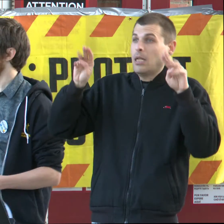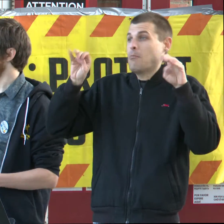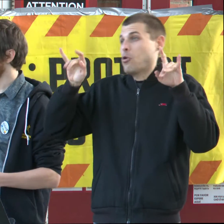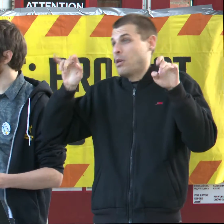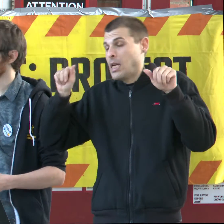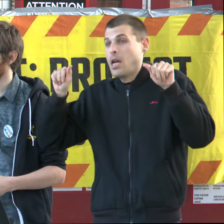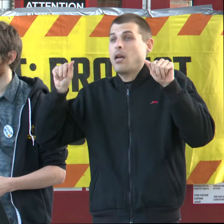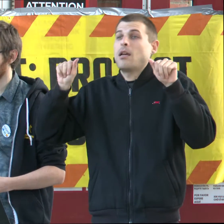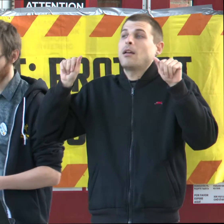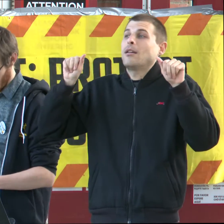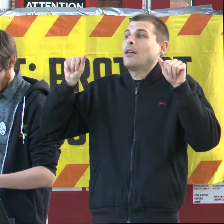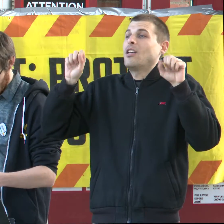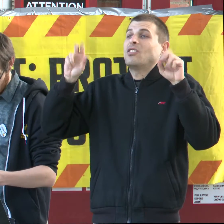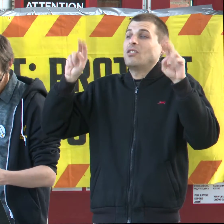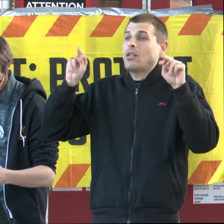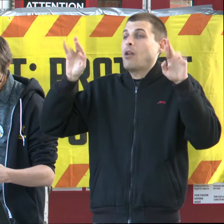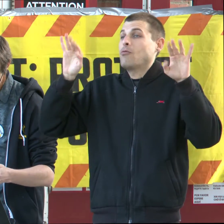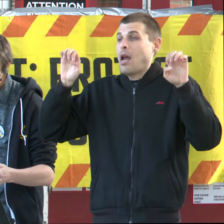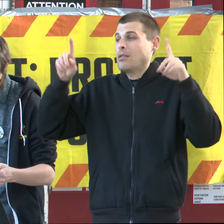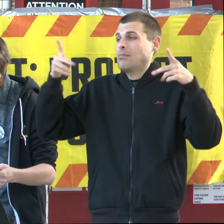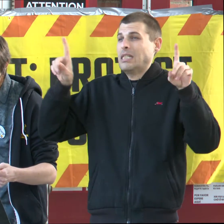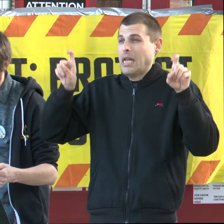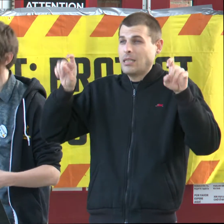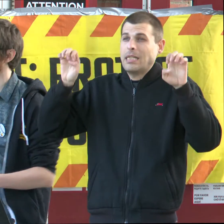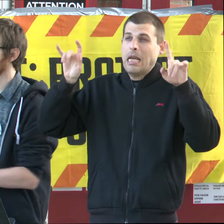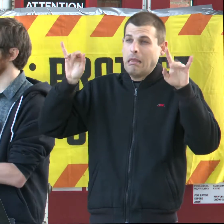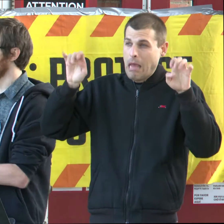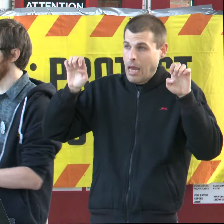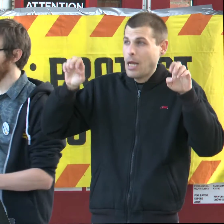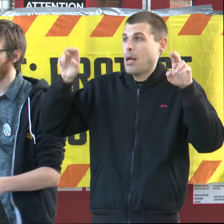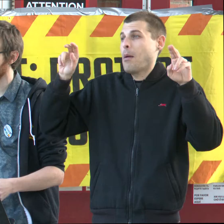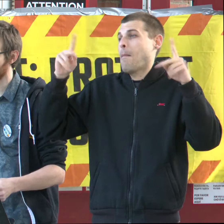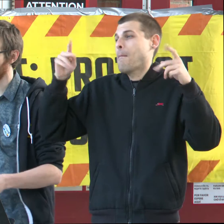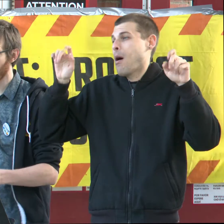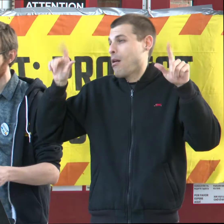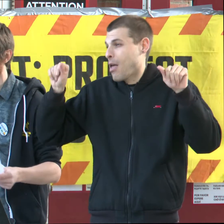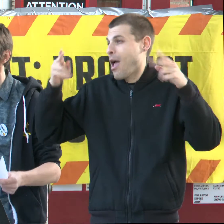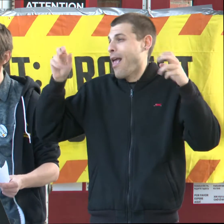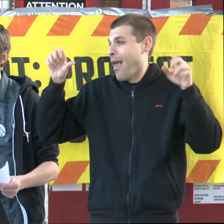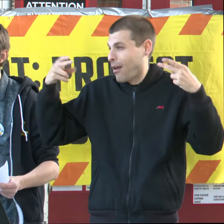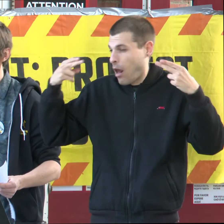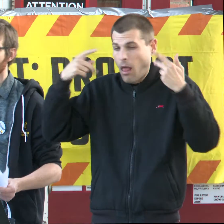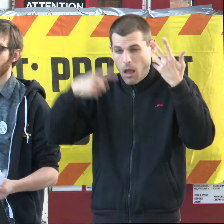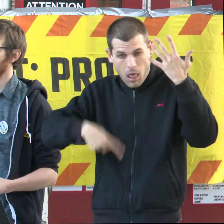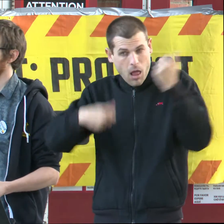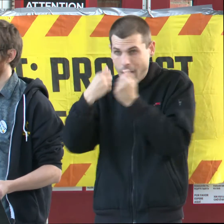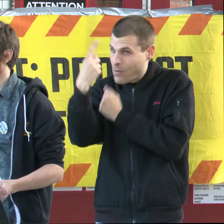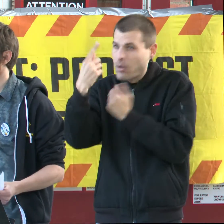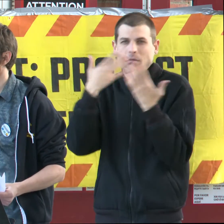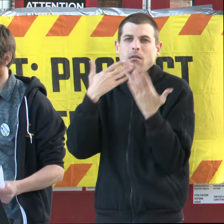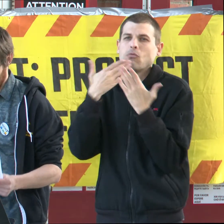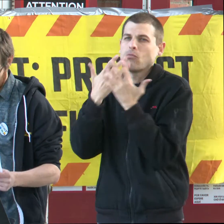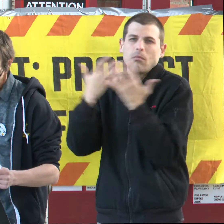Maria, and our Sunrise Art crew, Elaine, Pauline, Hannah. Please, just a round of applause, and thank you for everybody.